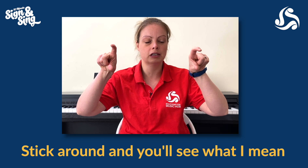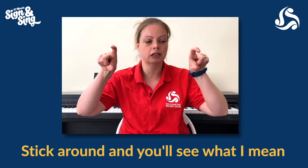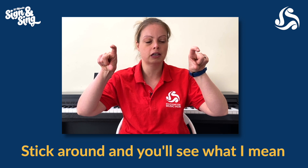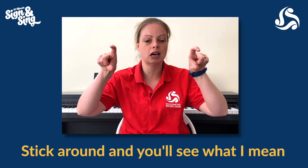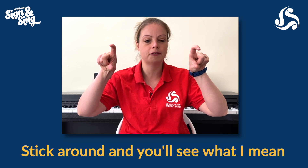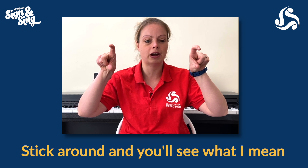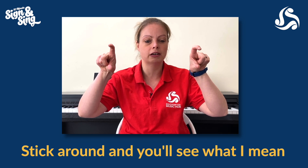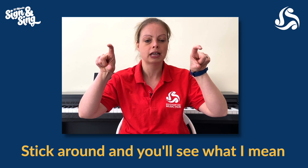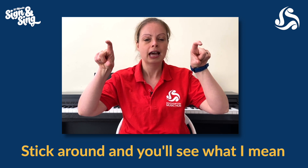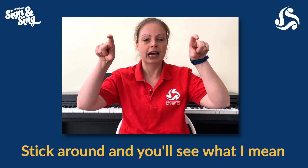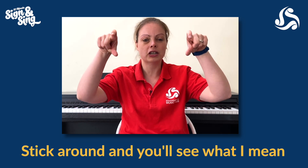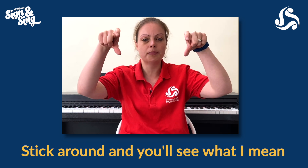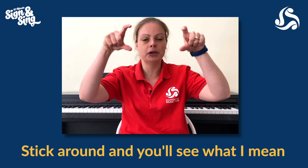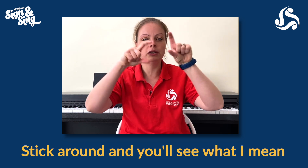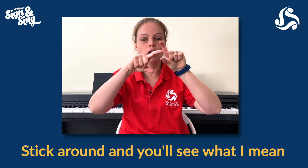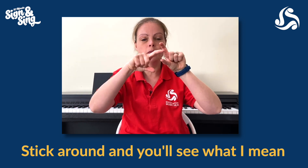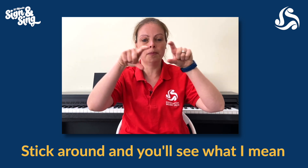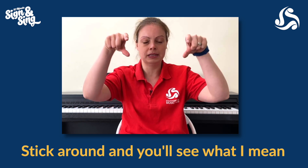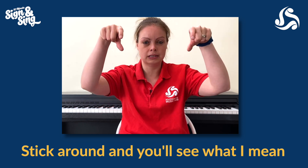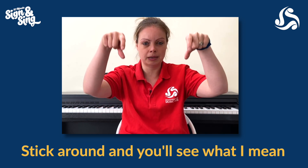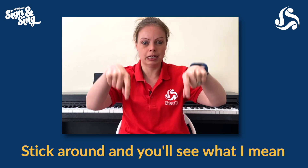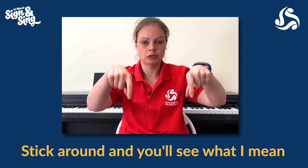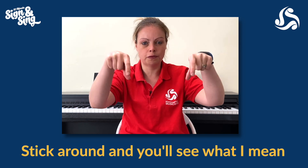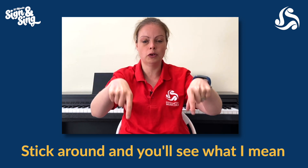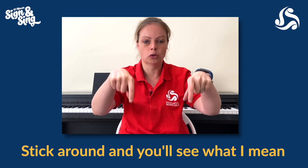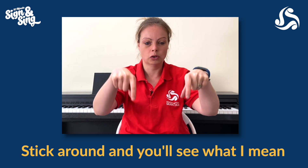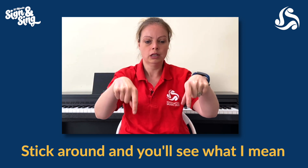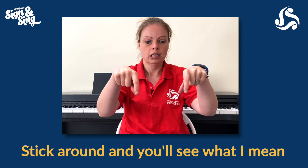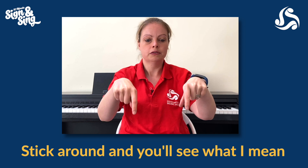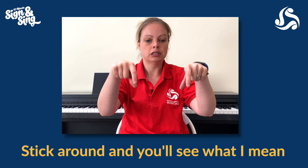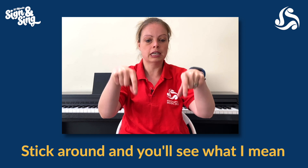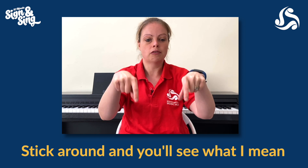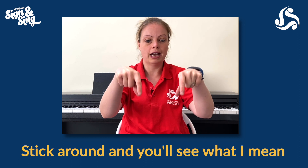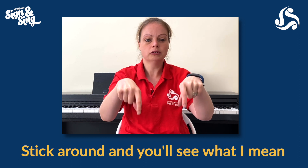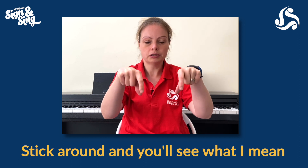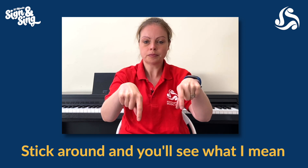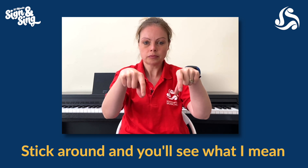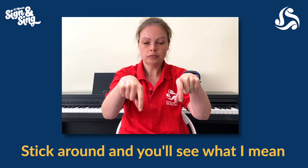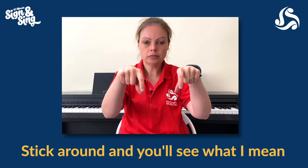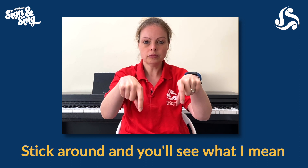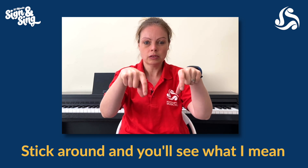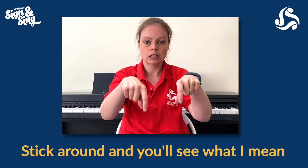finger curves round and you're going to point your open bits this time down to the floor for stick around.